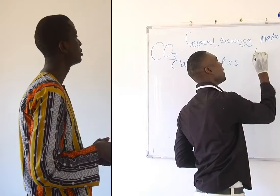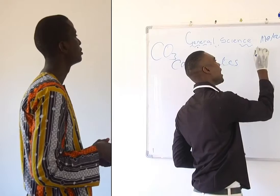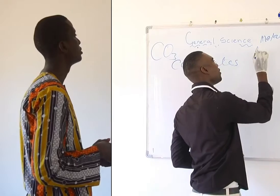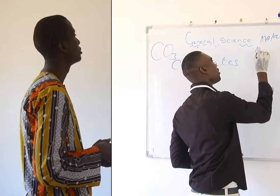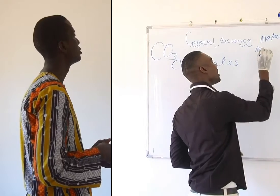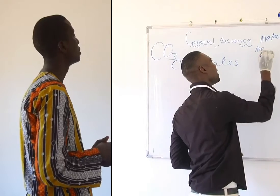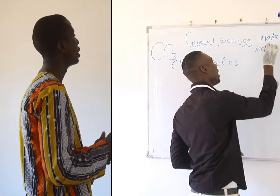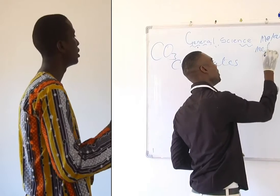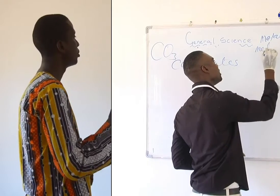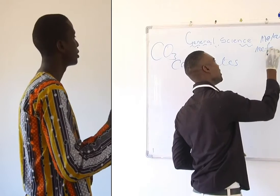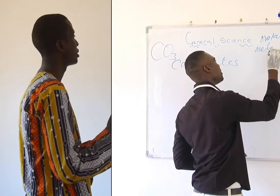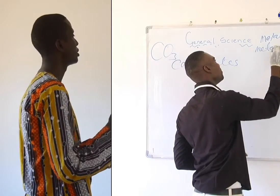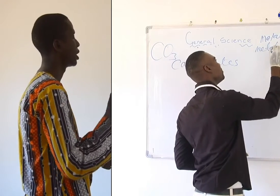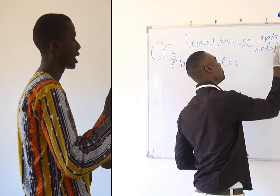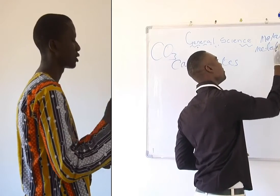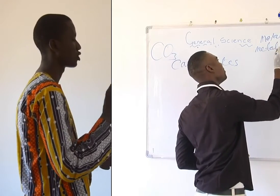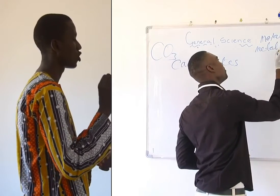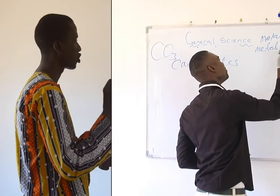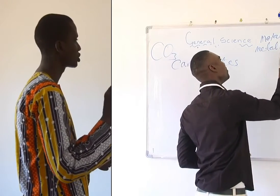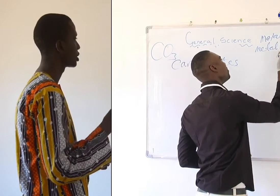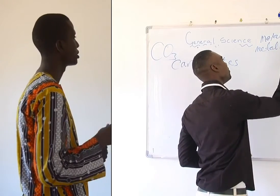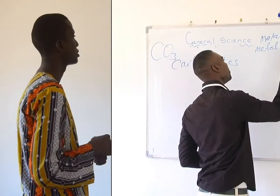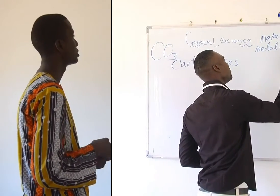and the metal hydroxide are bases.